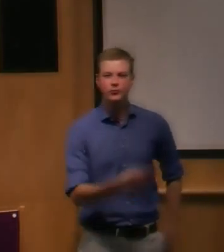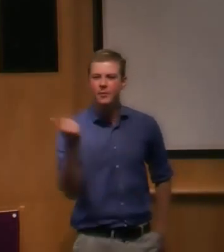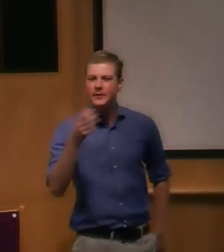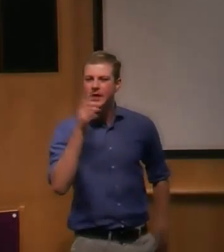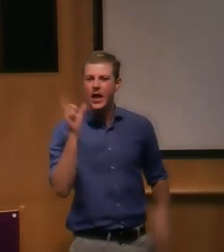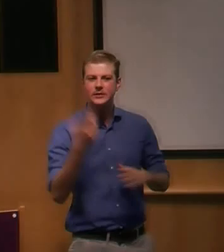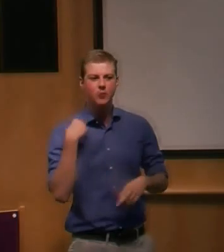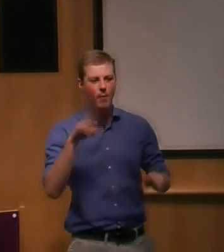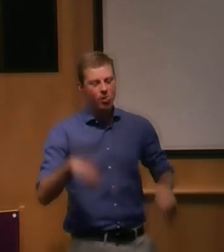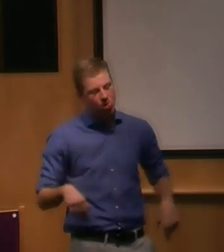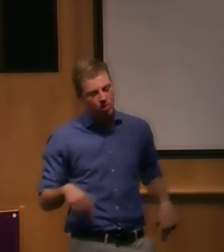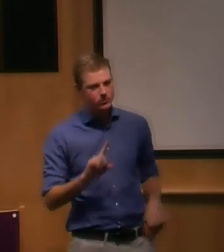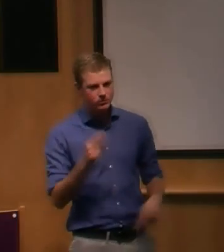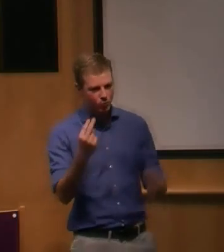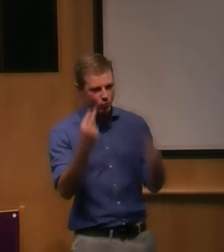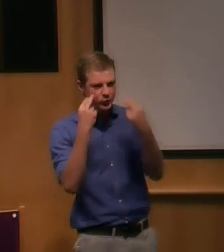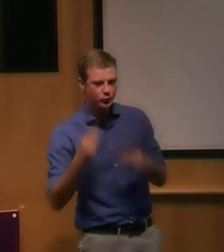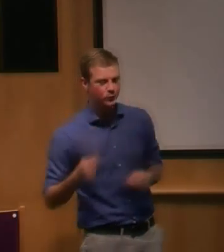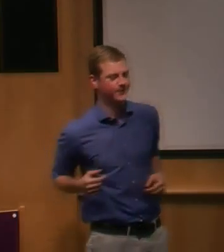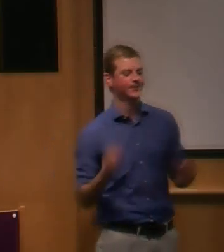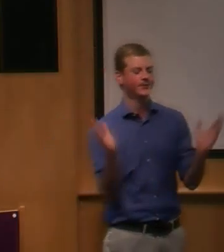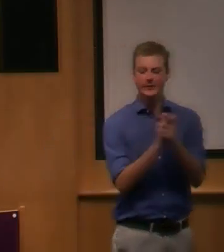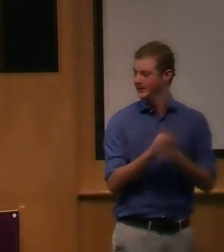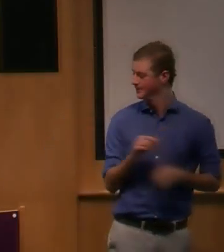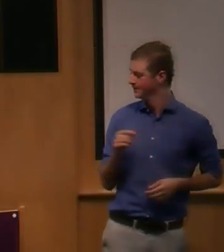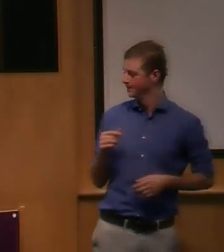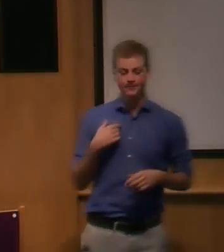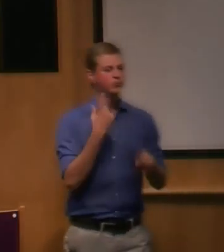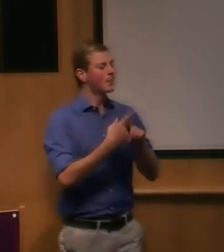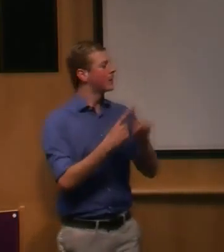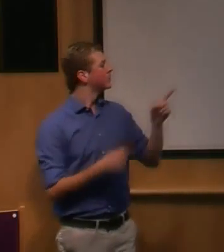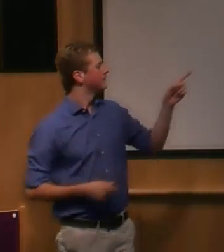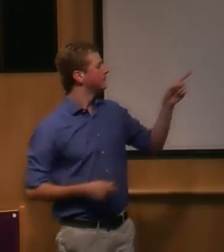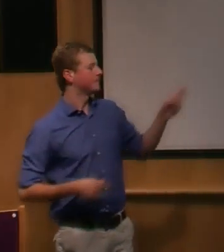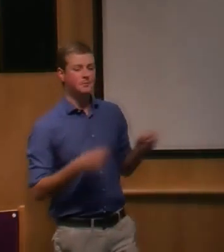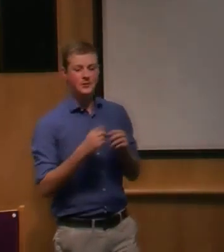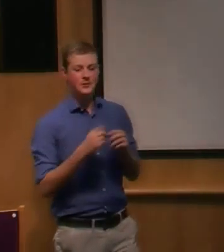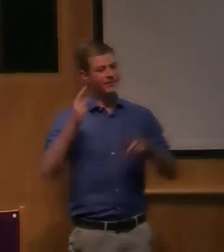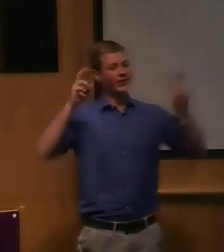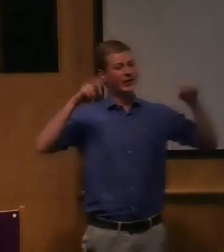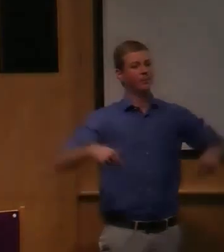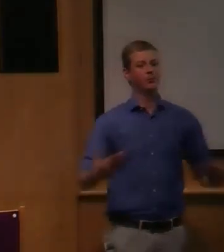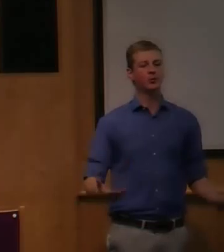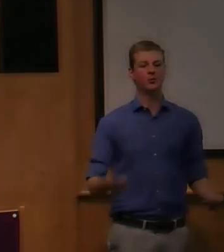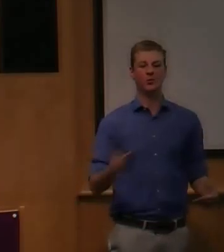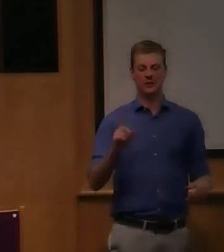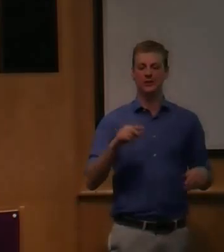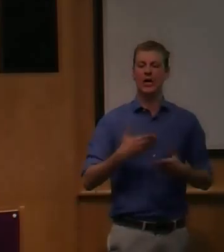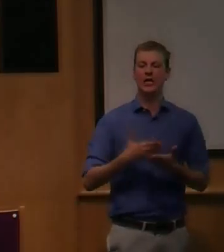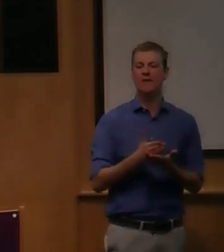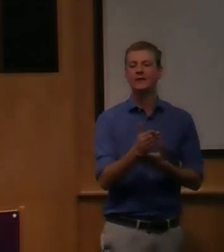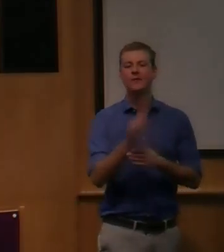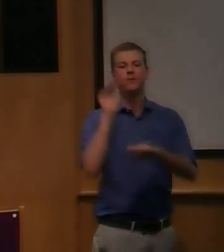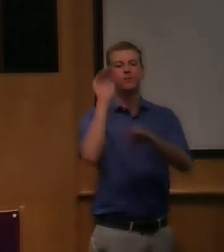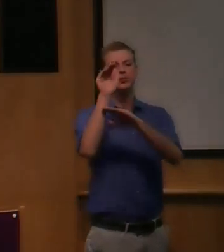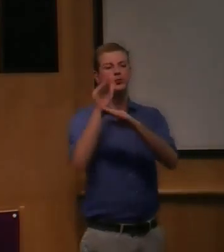night. So I'm hoping that you're not too hungover and all able to watch. The theme of my talk today is